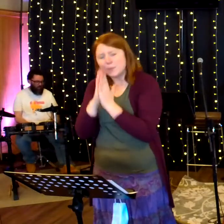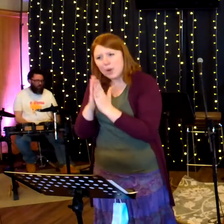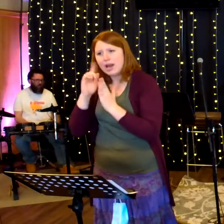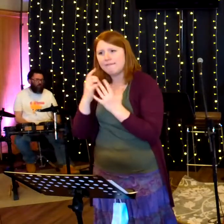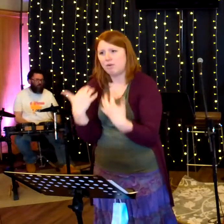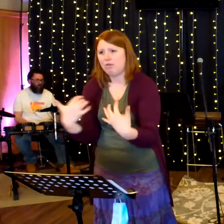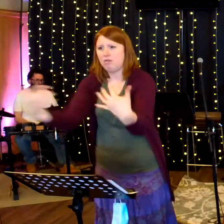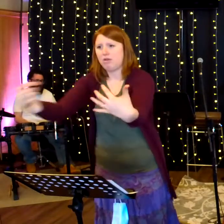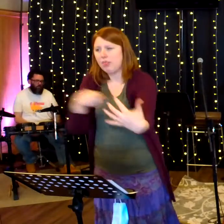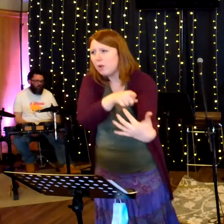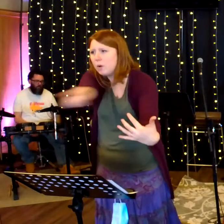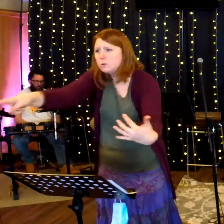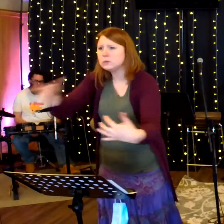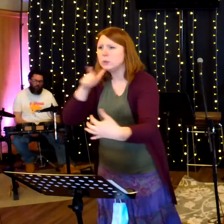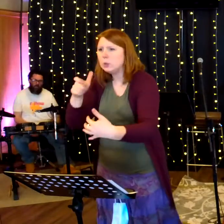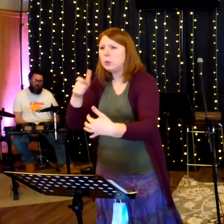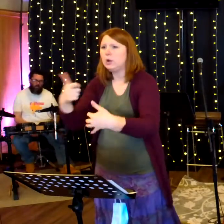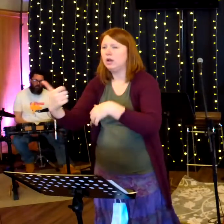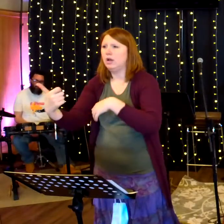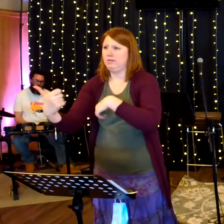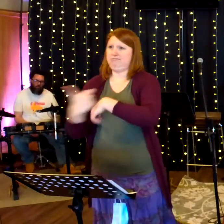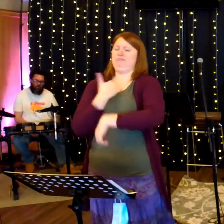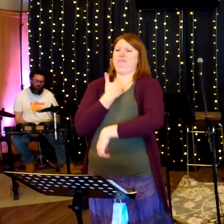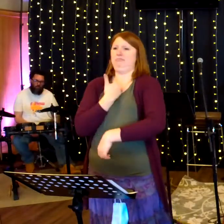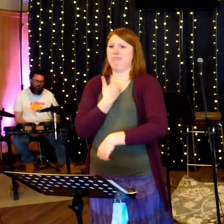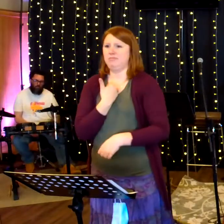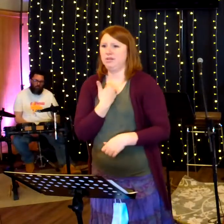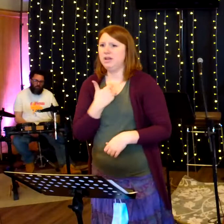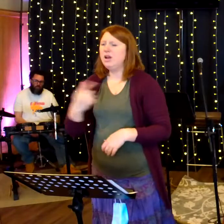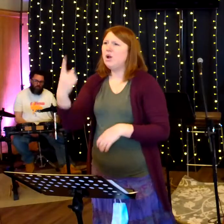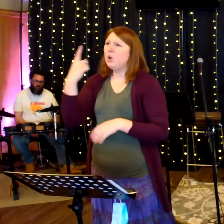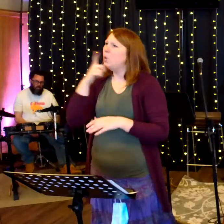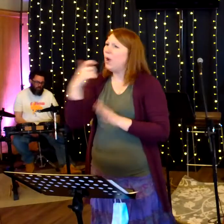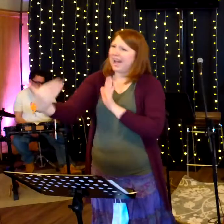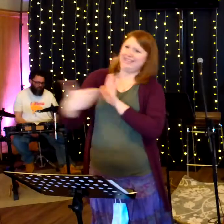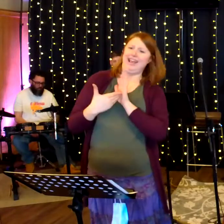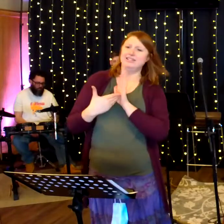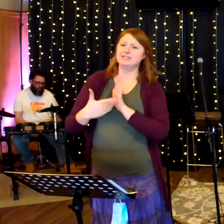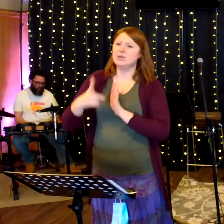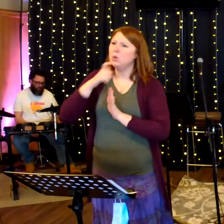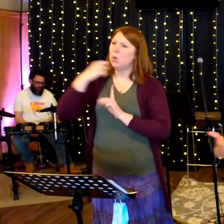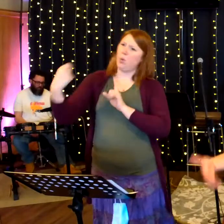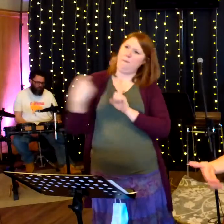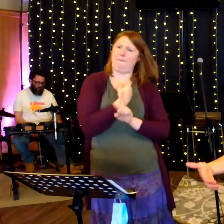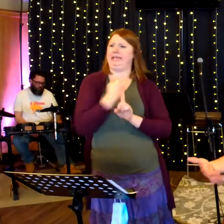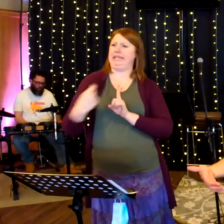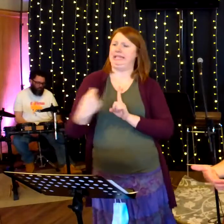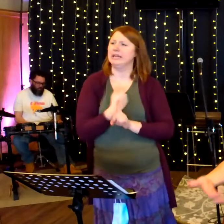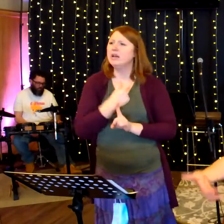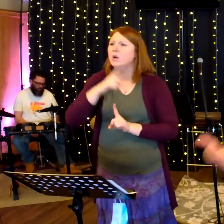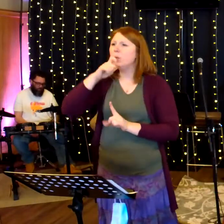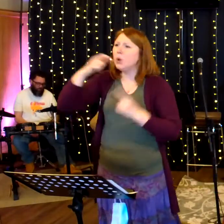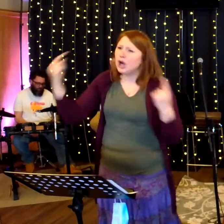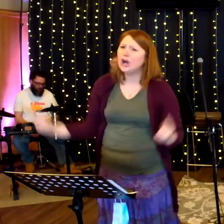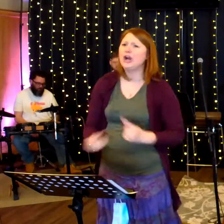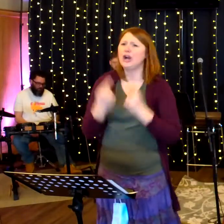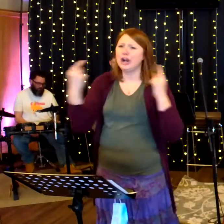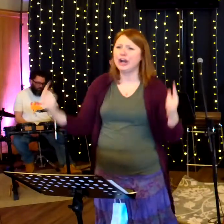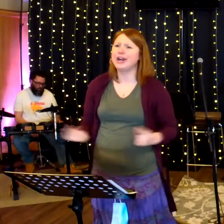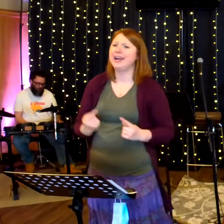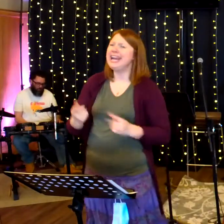who are responsible for torturing, for brutalizing him, those who are responsible for the pain and the suffering that he's